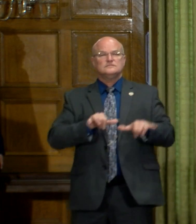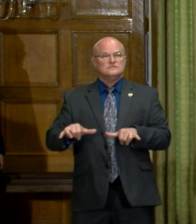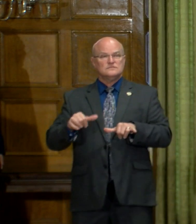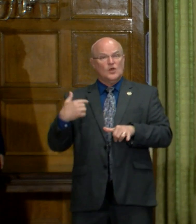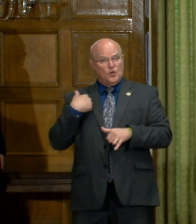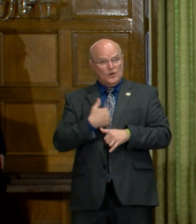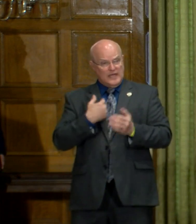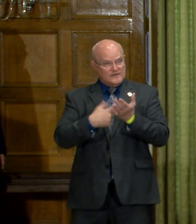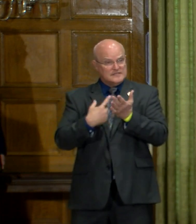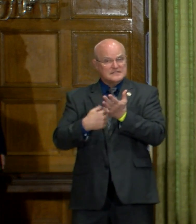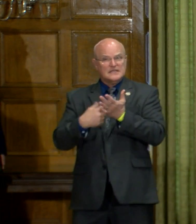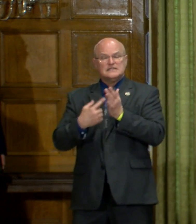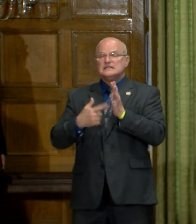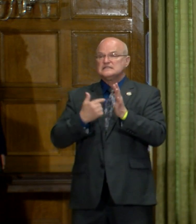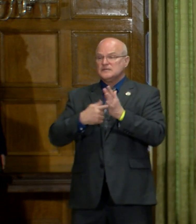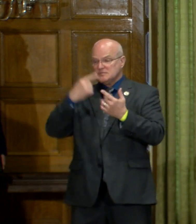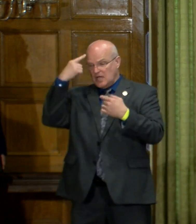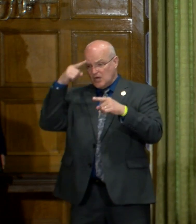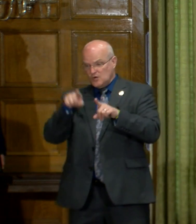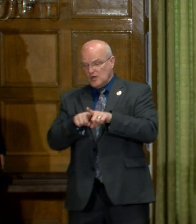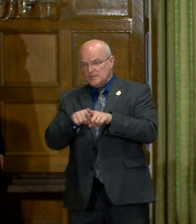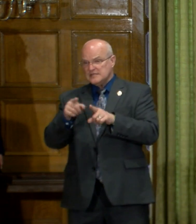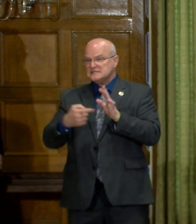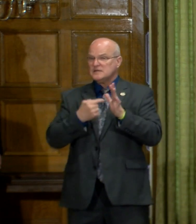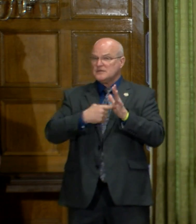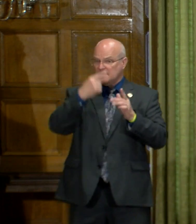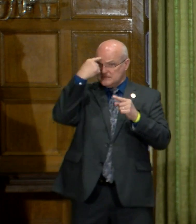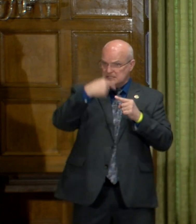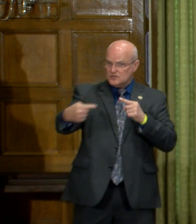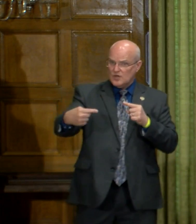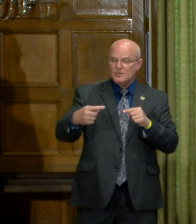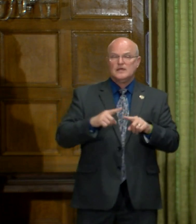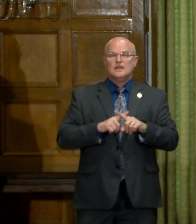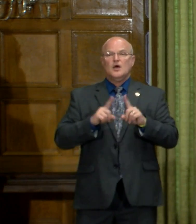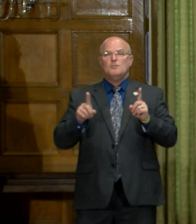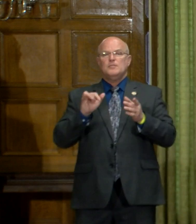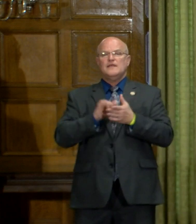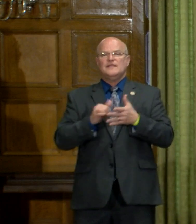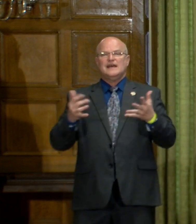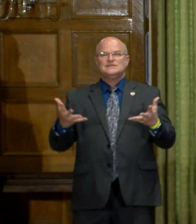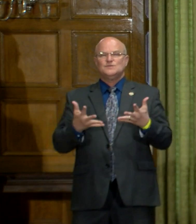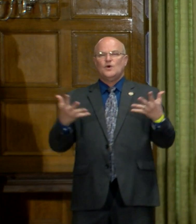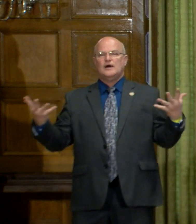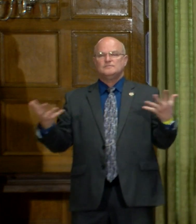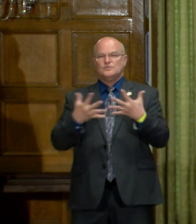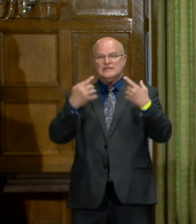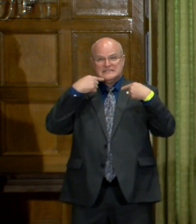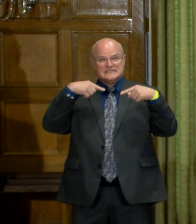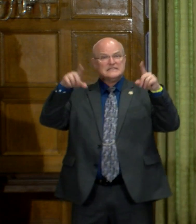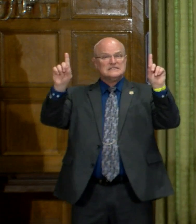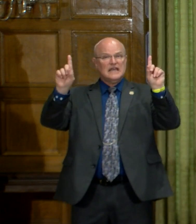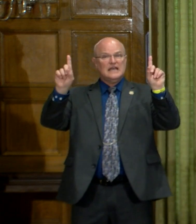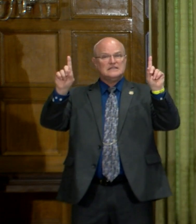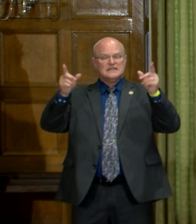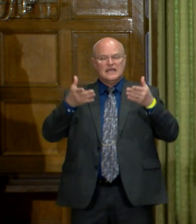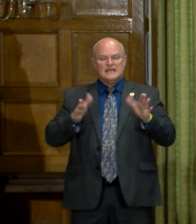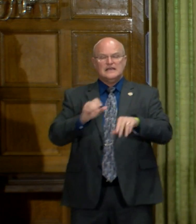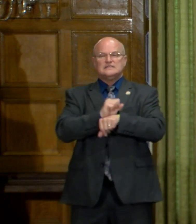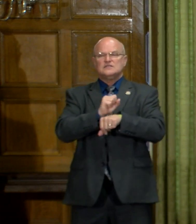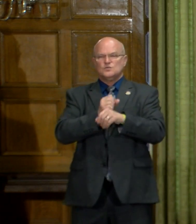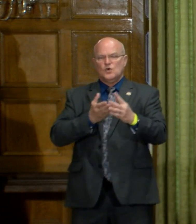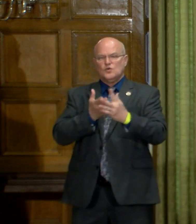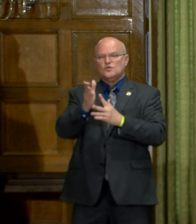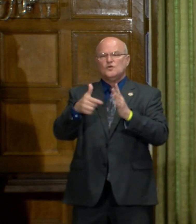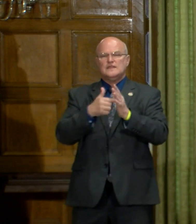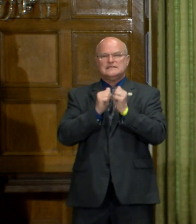on this. Sometimes there's agreement, sometimes there's disagreement, but that's what brings us success and lets us work through